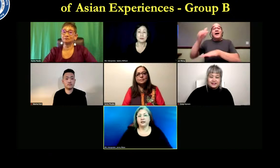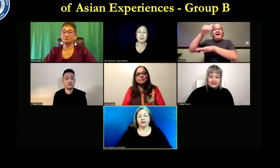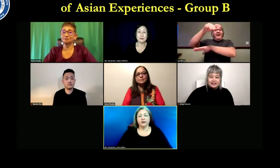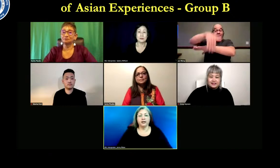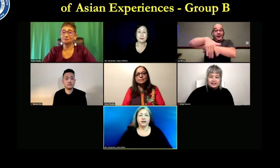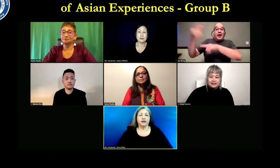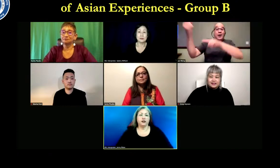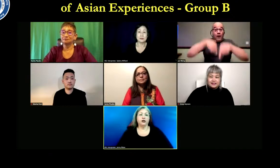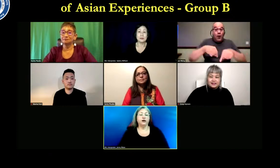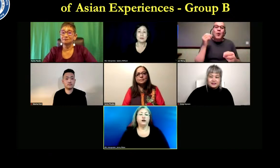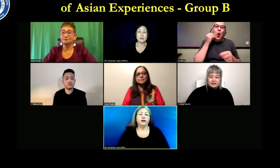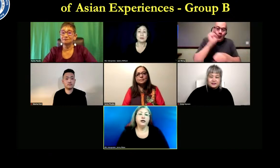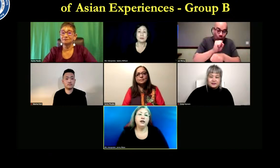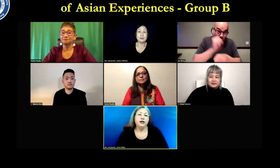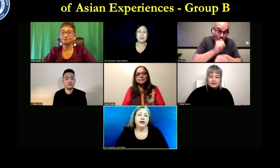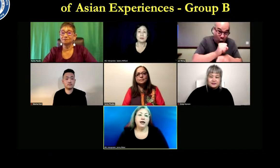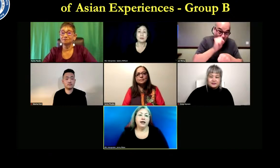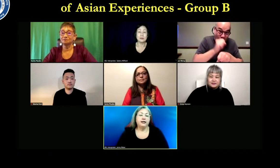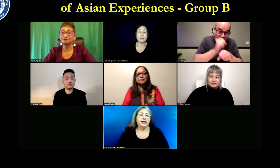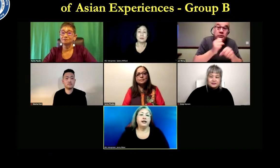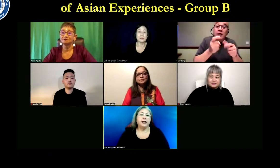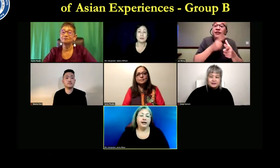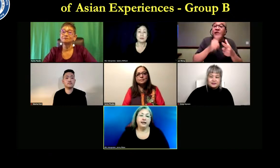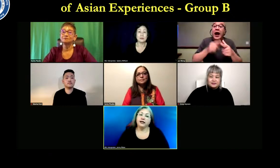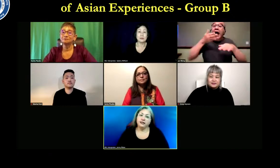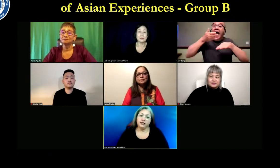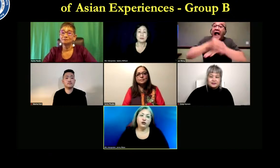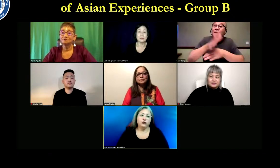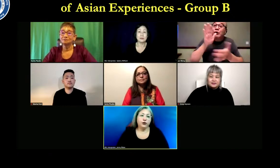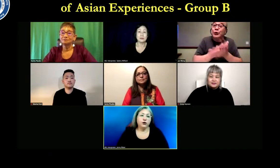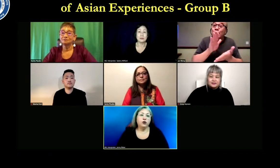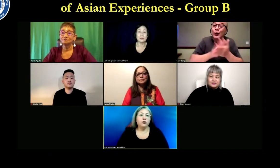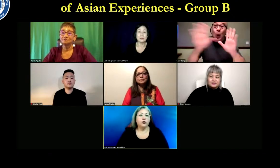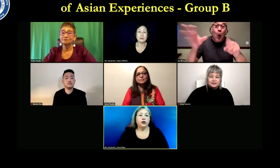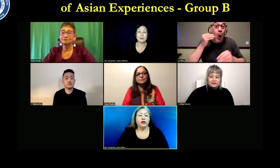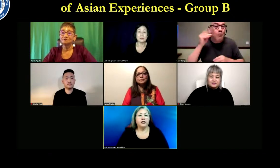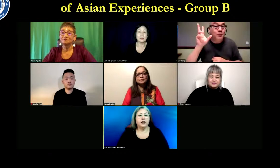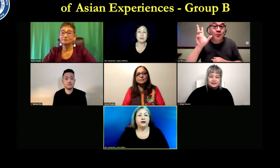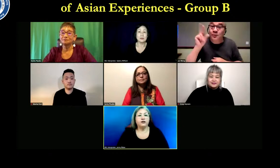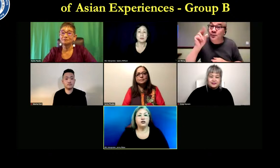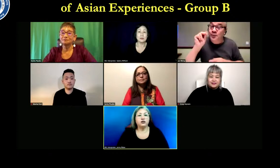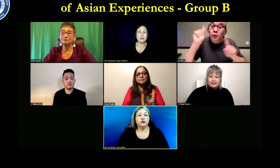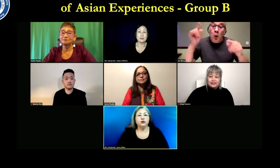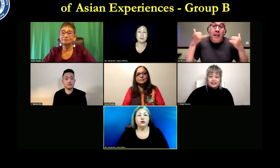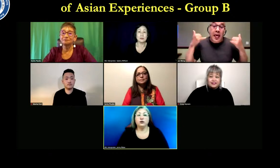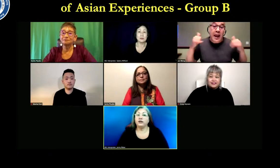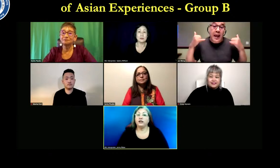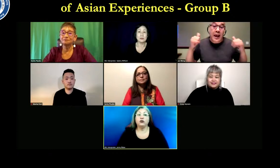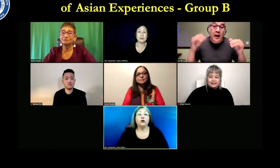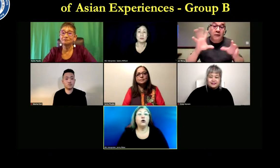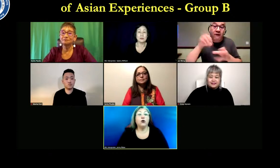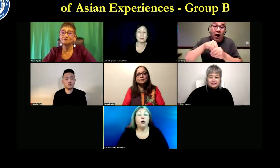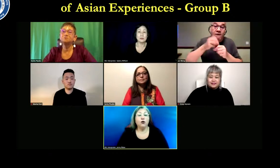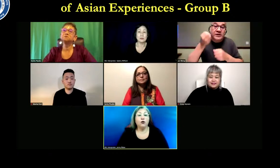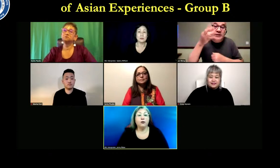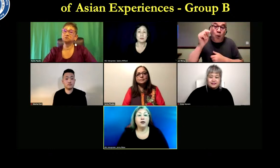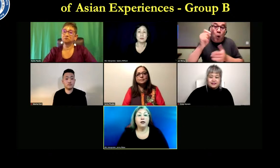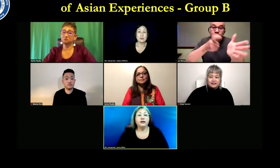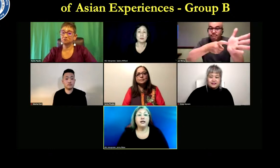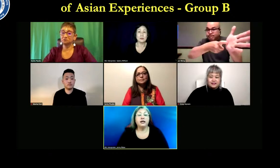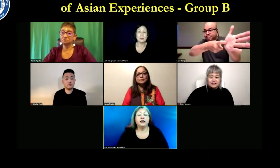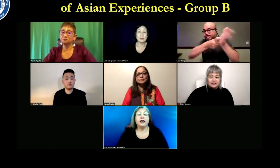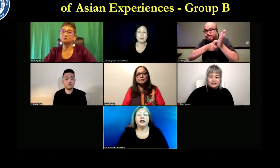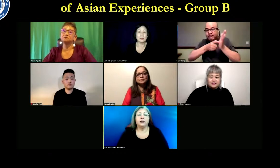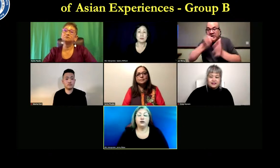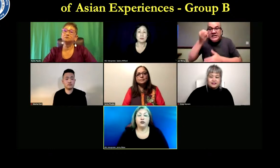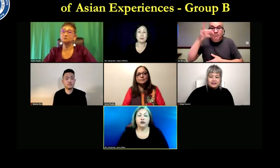that's something that they learn. And then at night, they continue doing homework. And then after school, they don't go home.